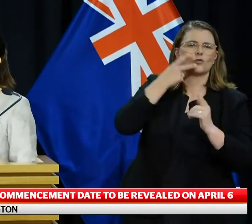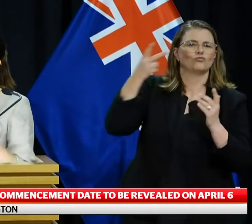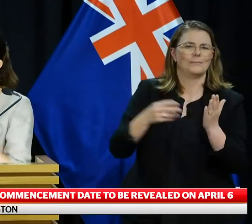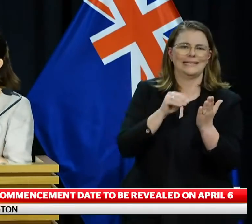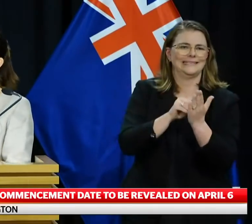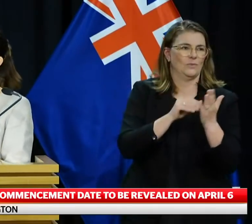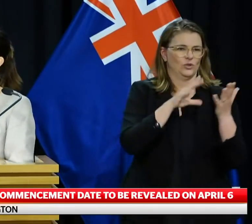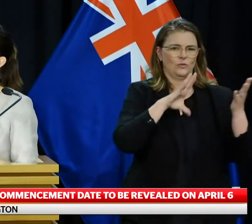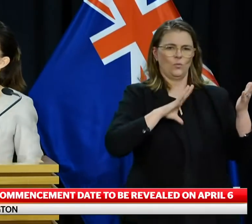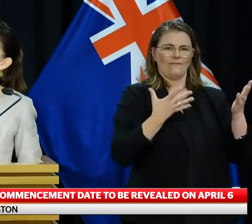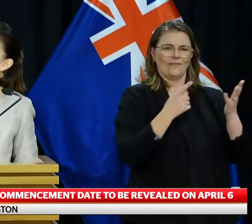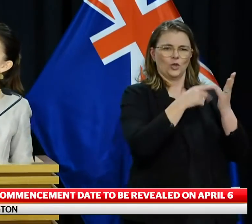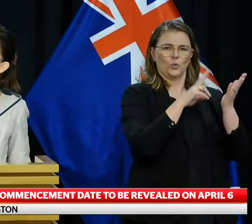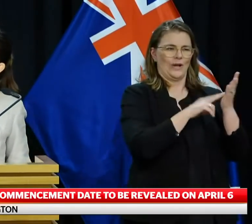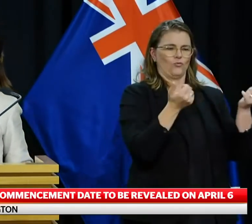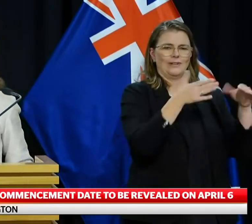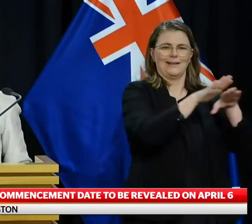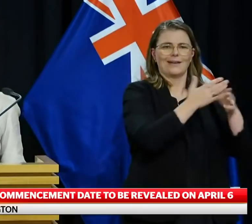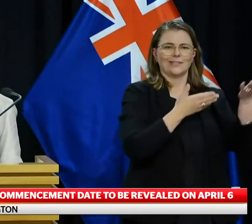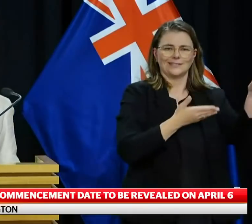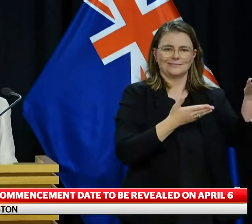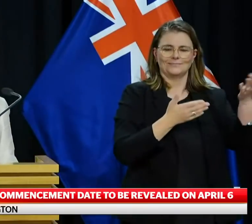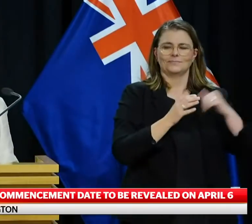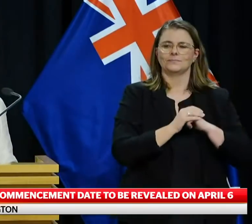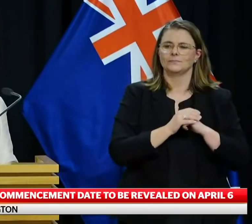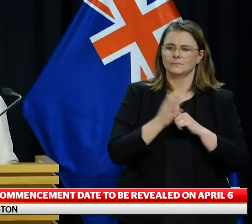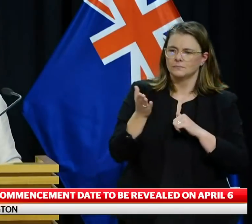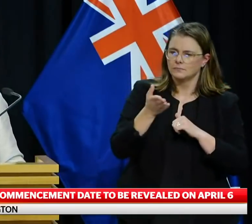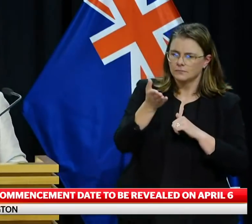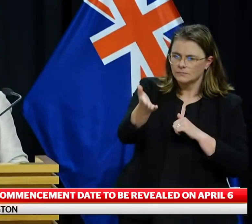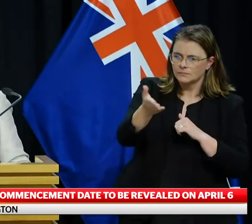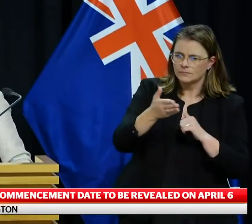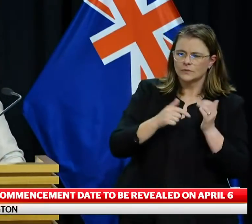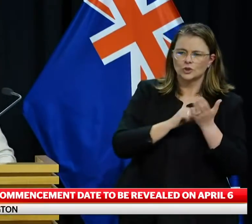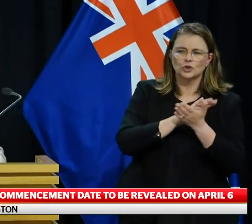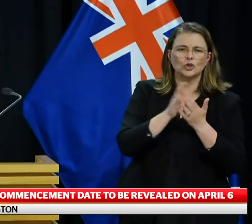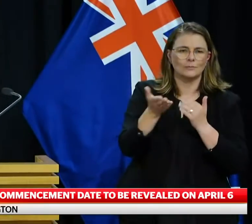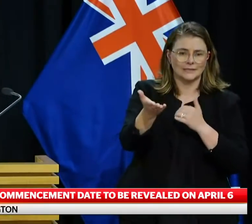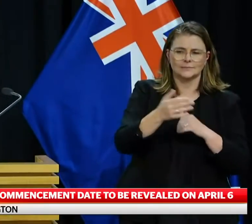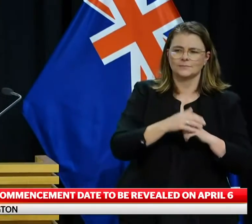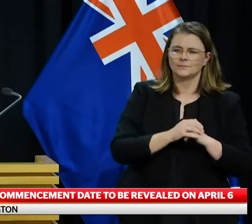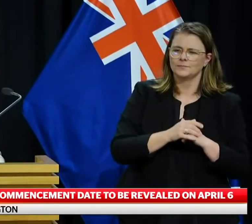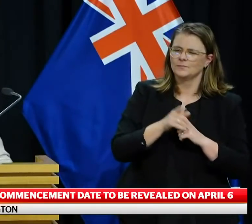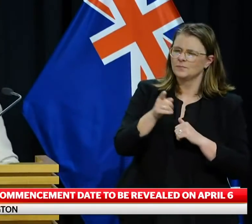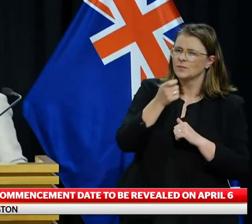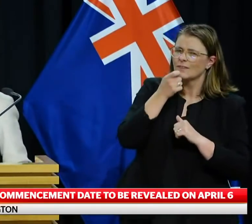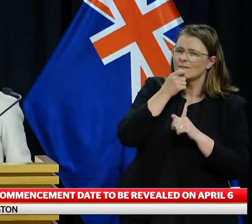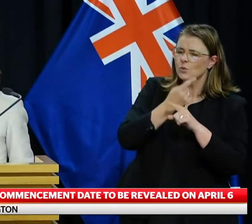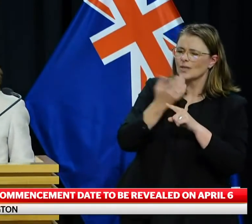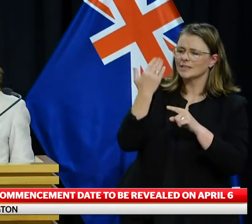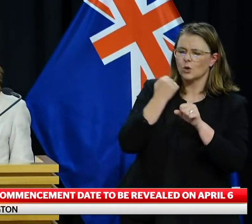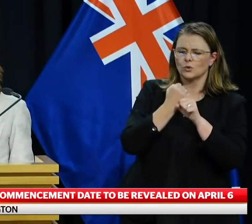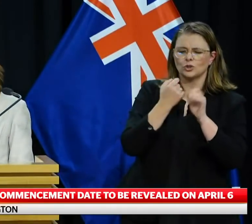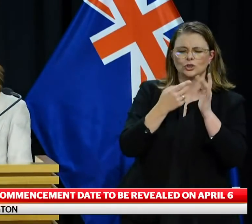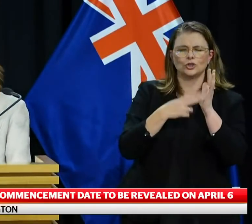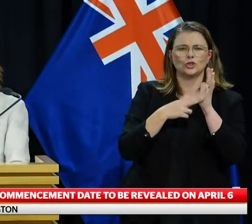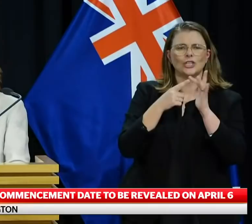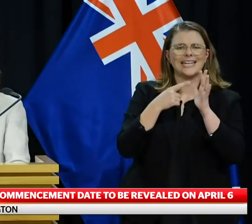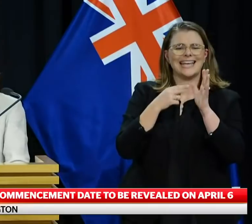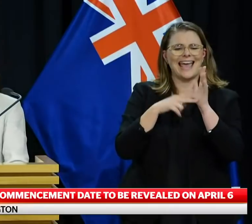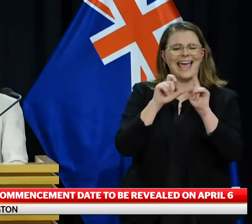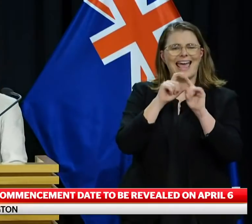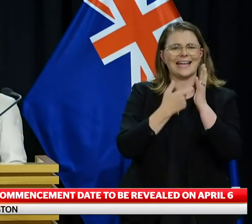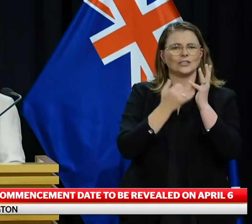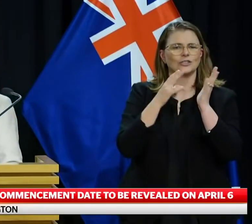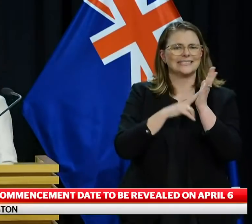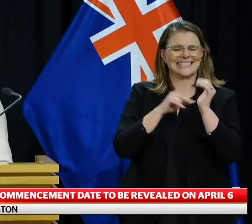legislation necessarily. Sorry, Thomas, I did say I'd come to you, and then I'll come to you, Richard. A couple of weeks ago, Jenny Anderson said she only understood the full